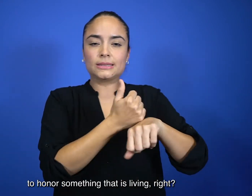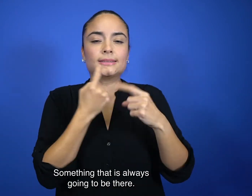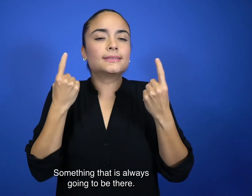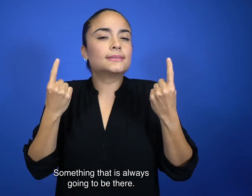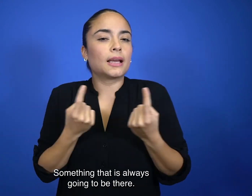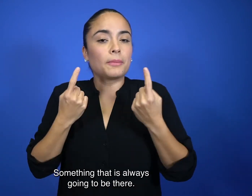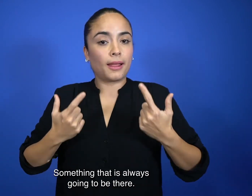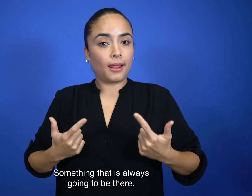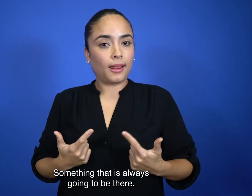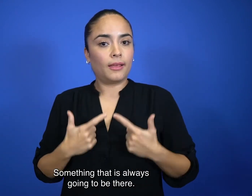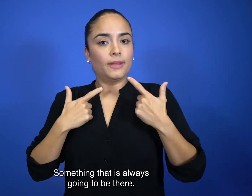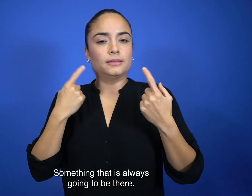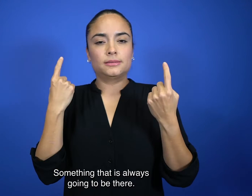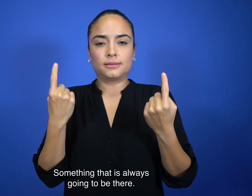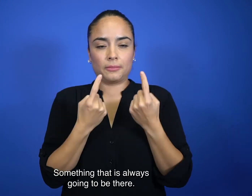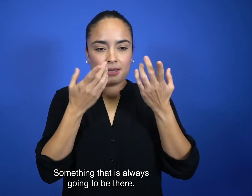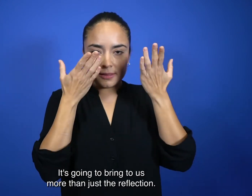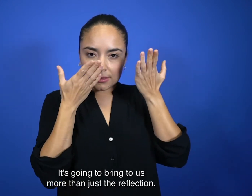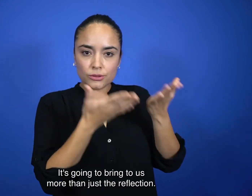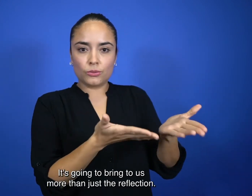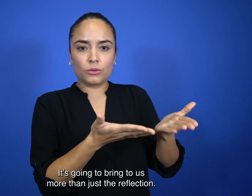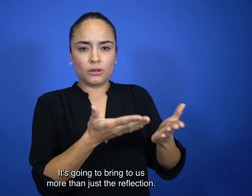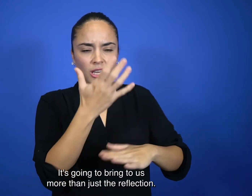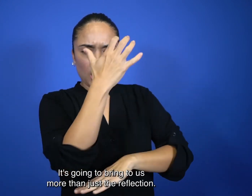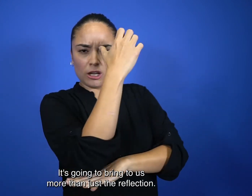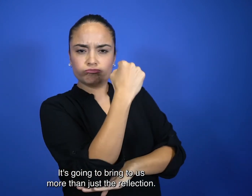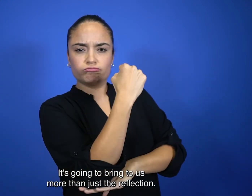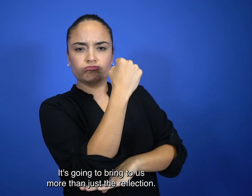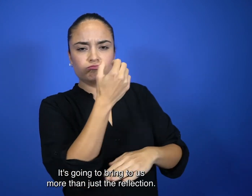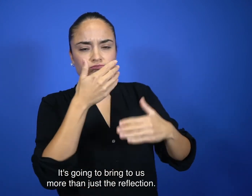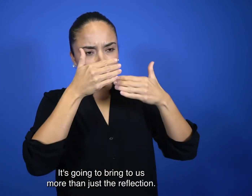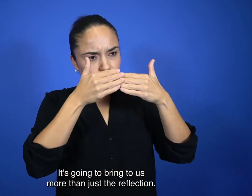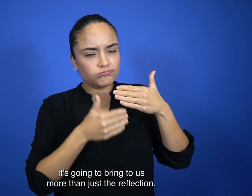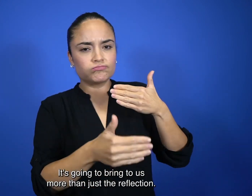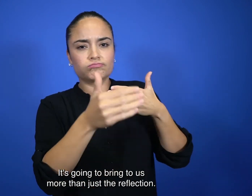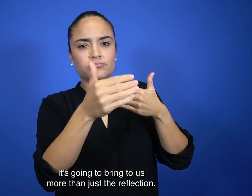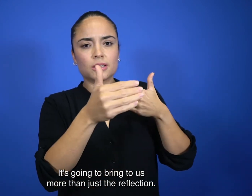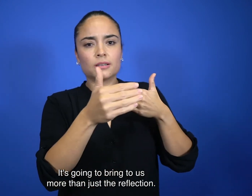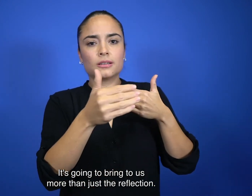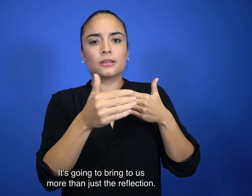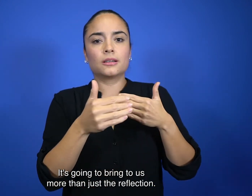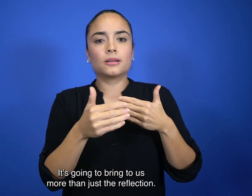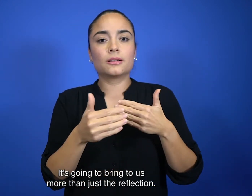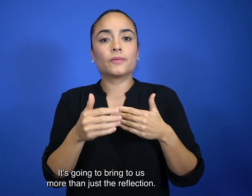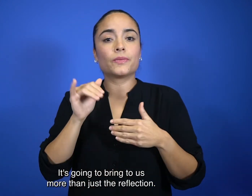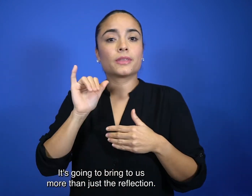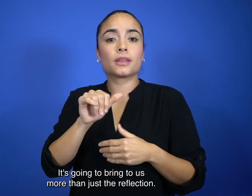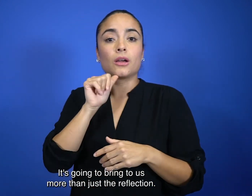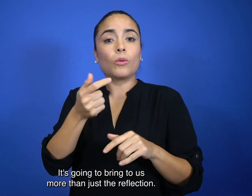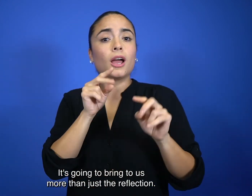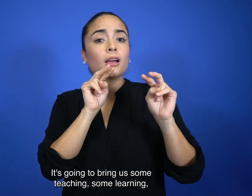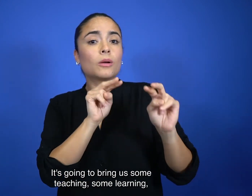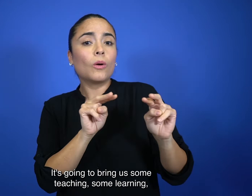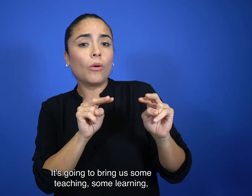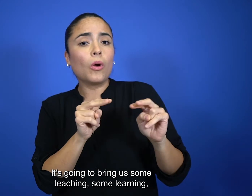Something that is always going to be there. It's going to bring to us more than just the reflection. It's going to bring